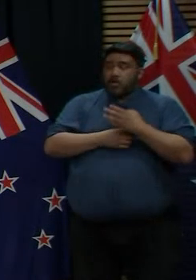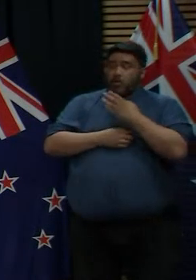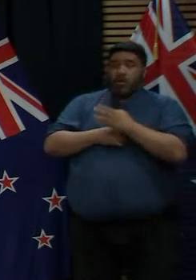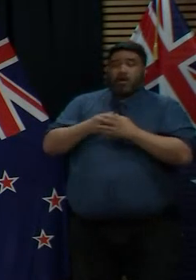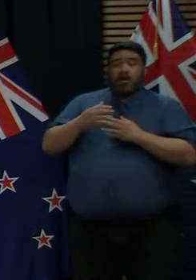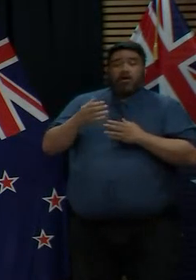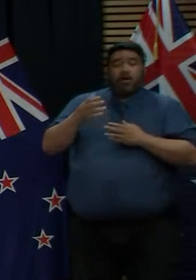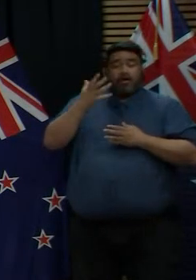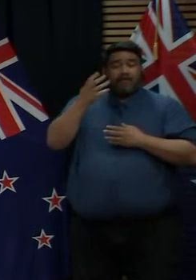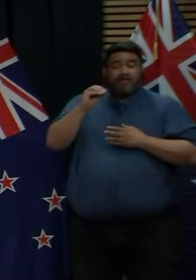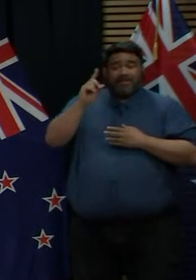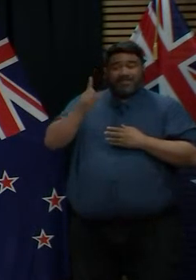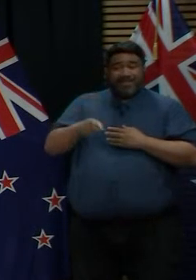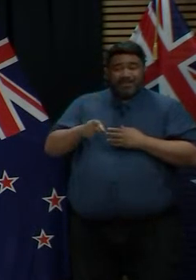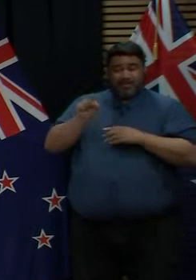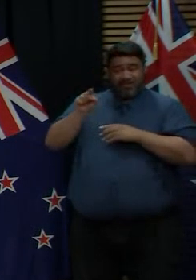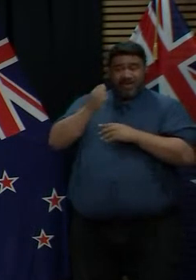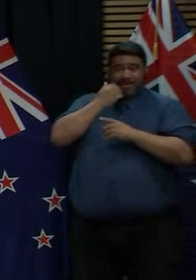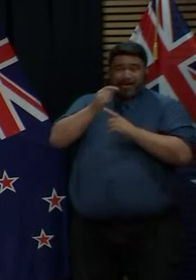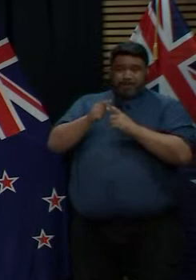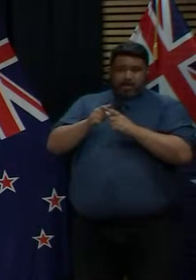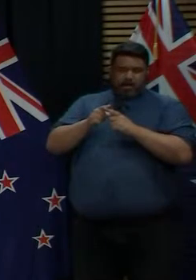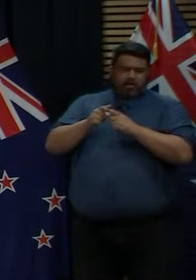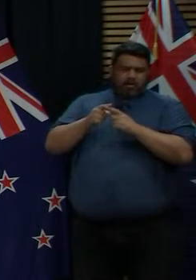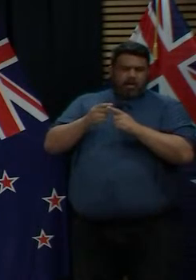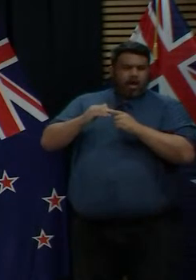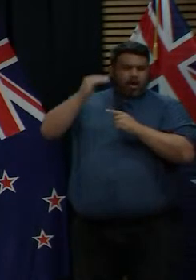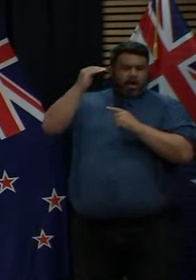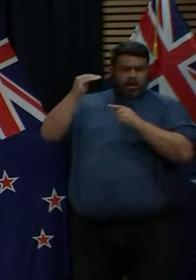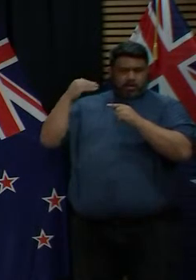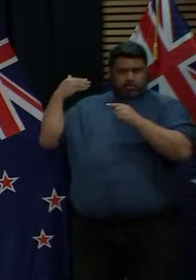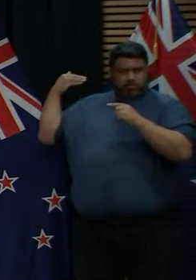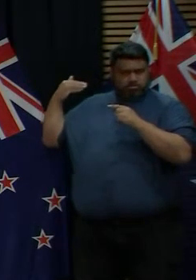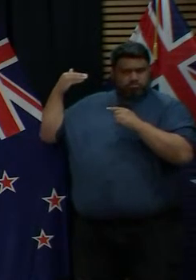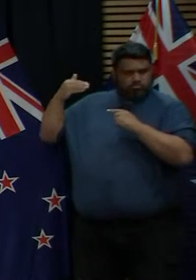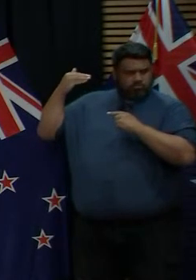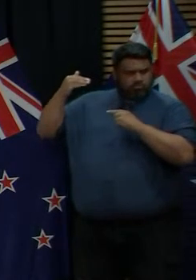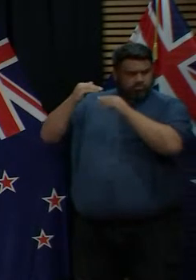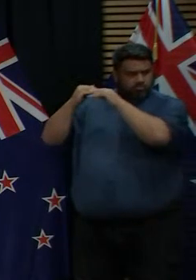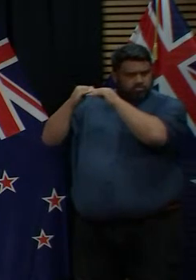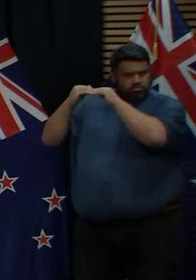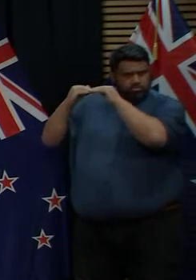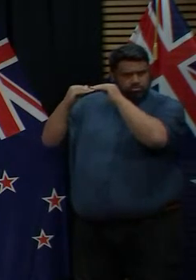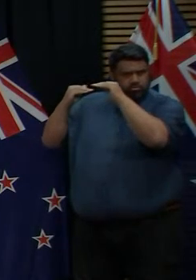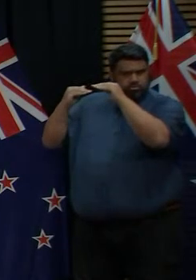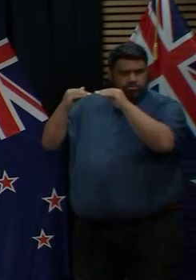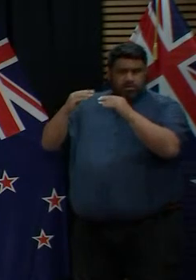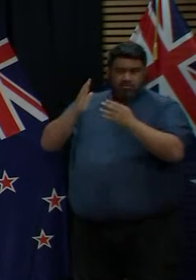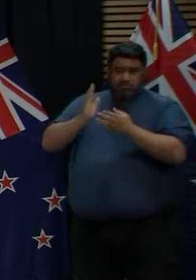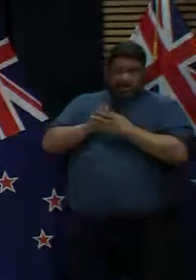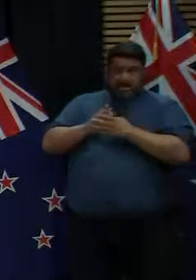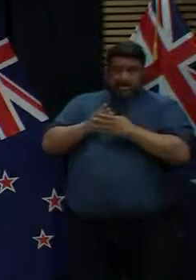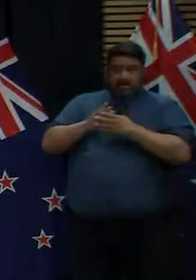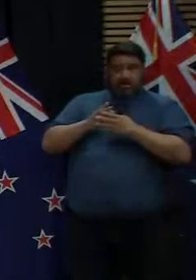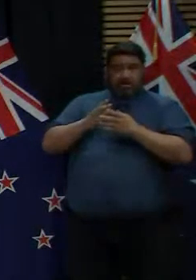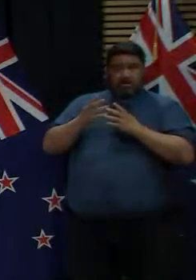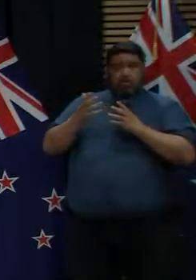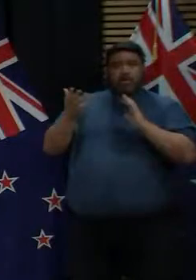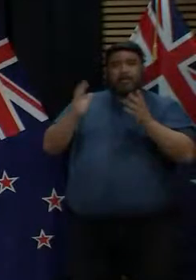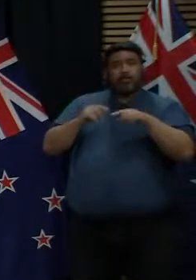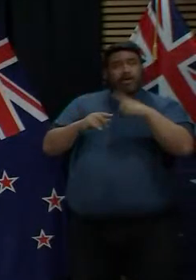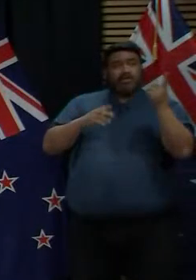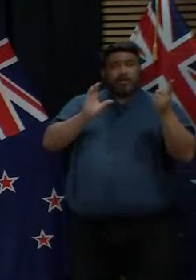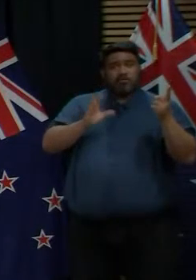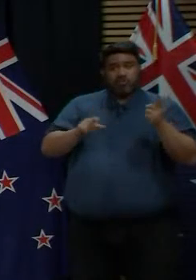point daily. And so our rates have been incredibly high. They've beaten the peaks of almost every country we would compare